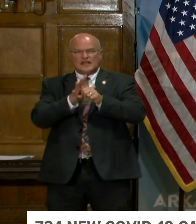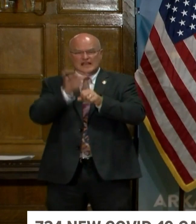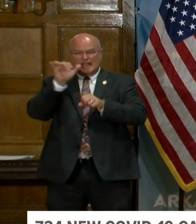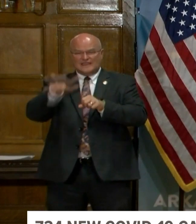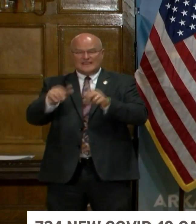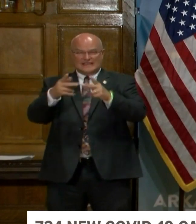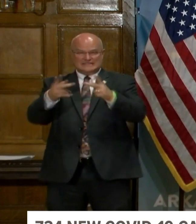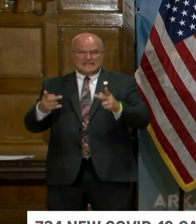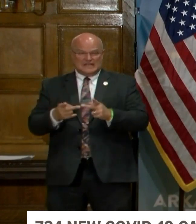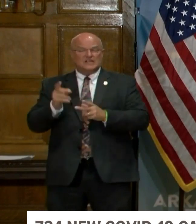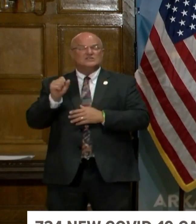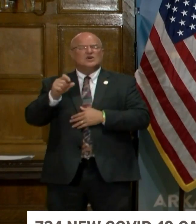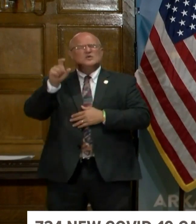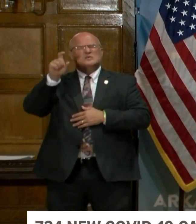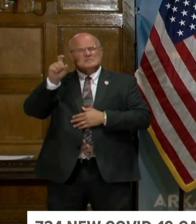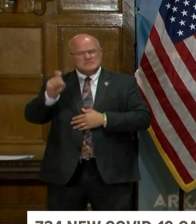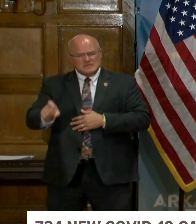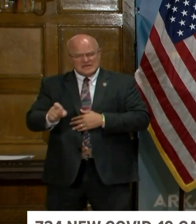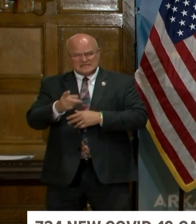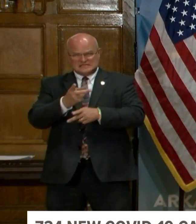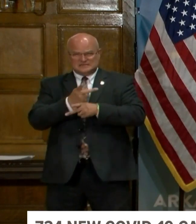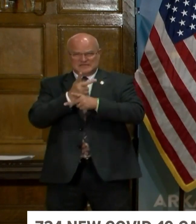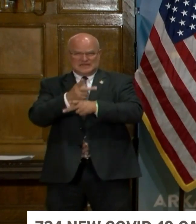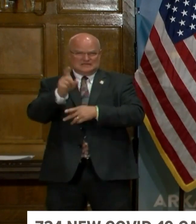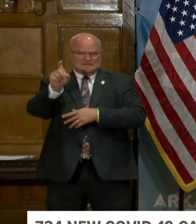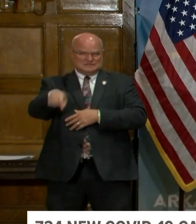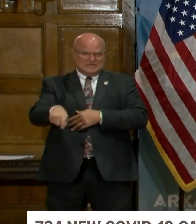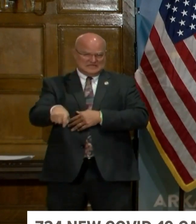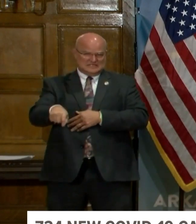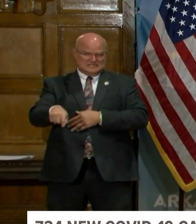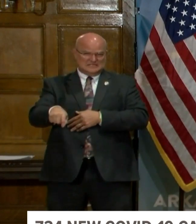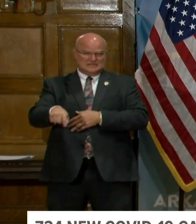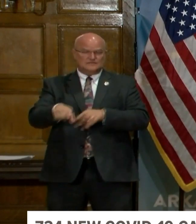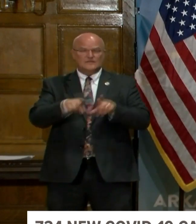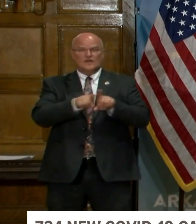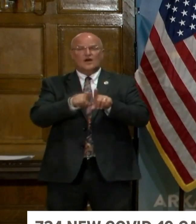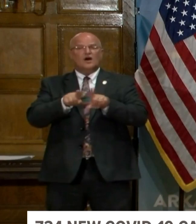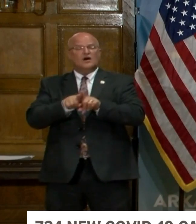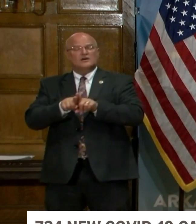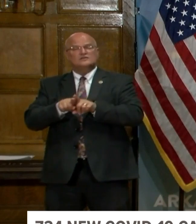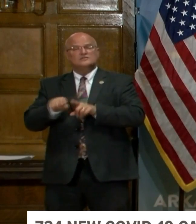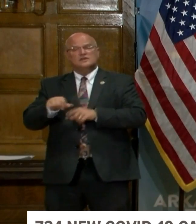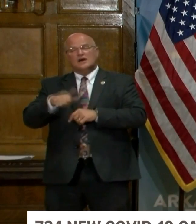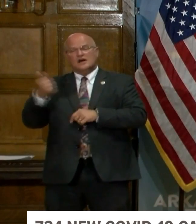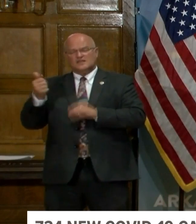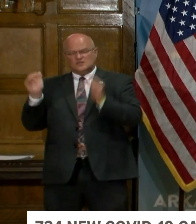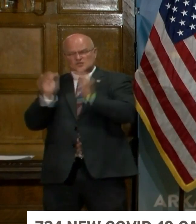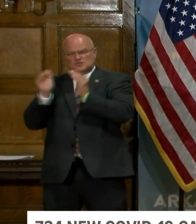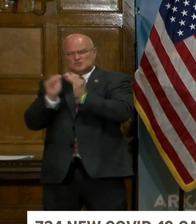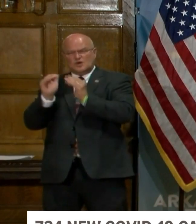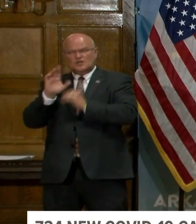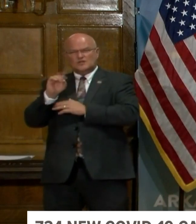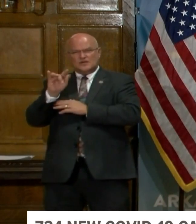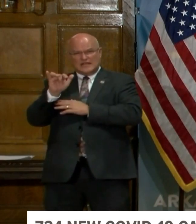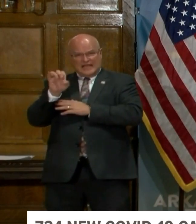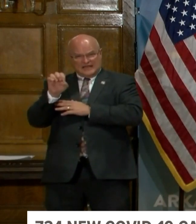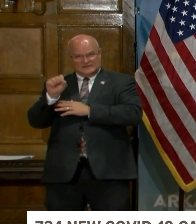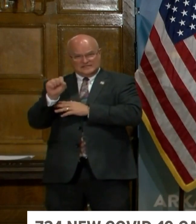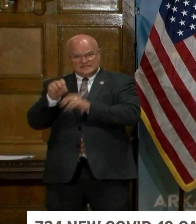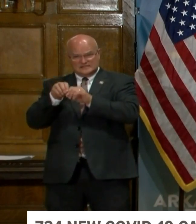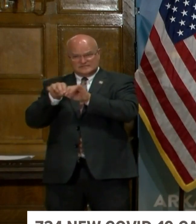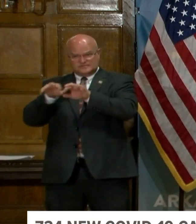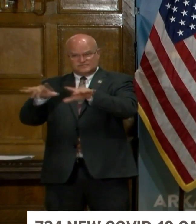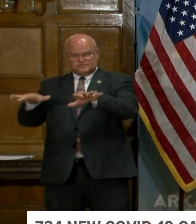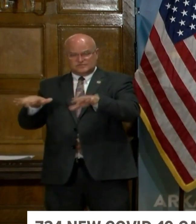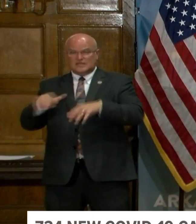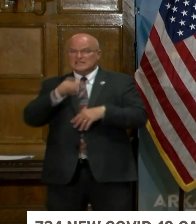in that setting. So we have to be careful, and we are seeing that we're also seeing cases in some of the smaller counties. So this isn't just a